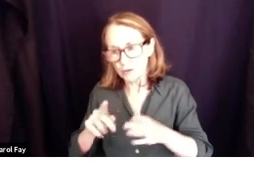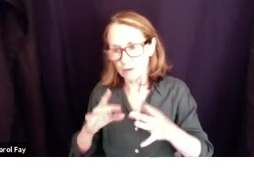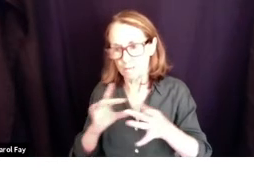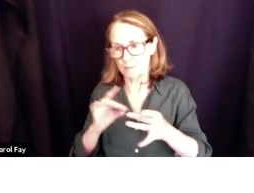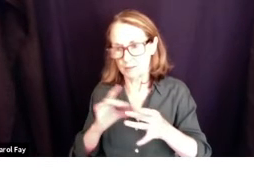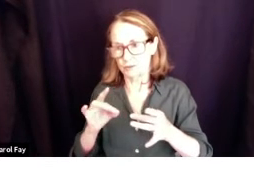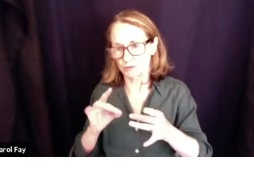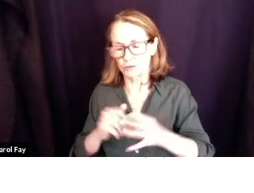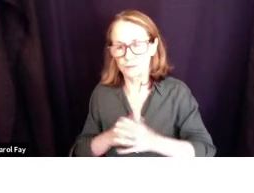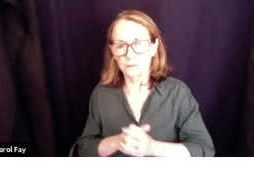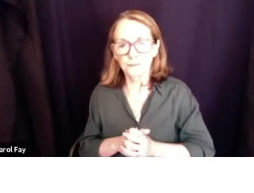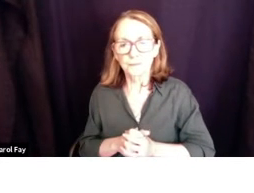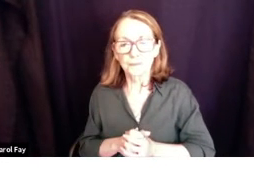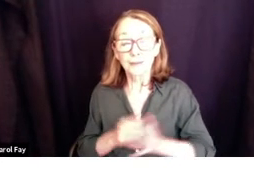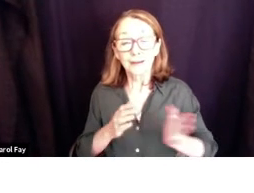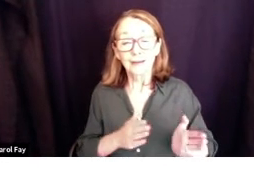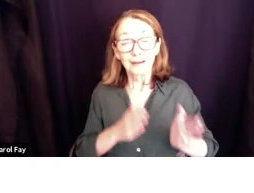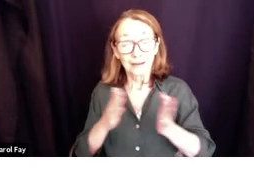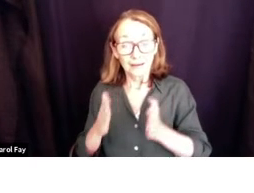it's professionally dictated.